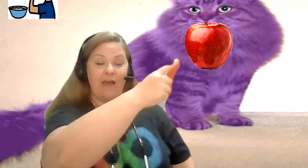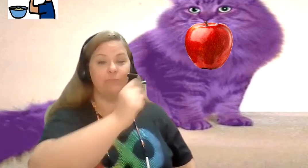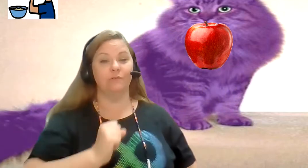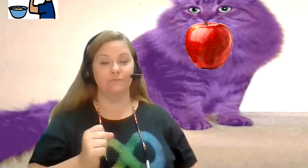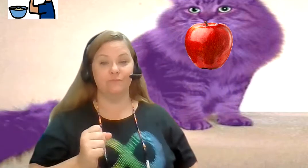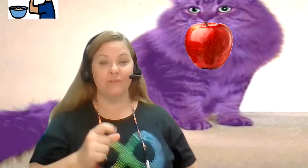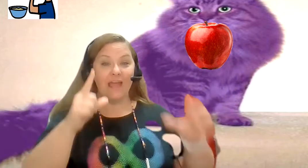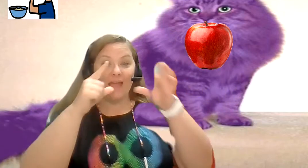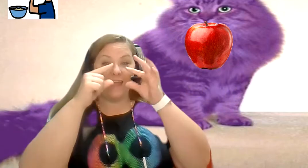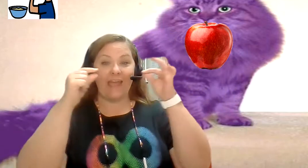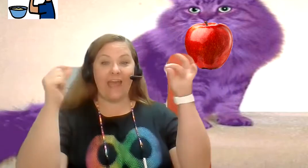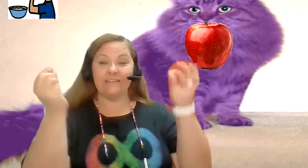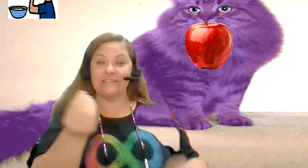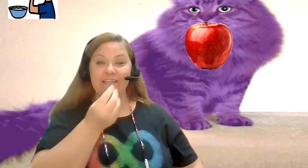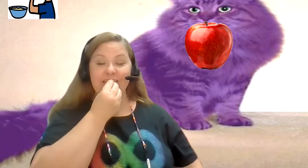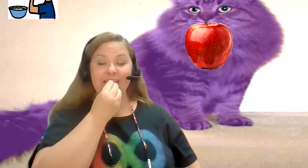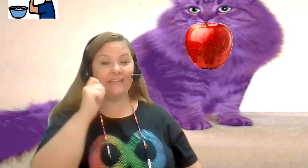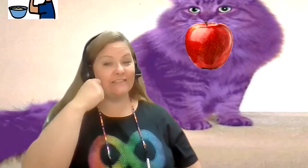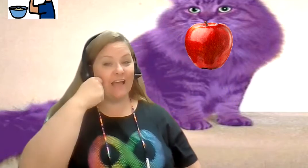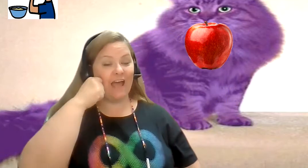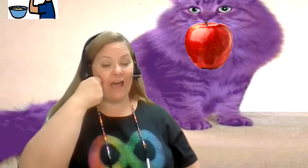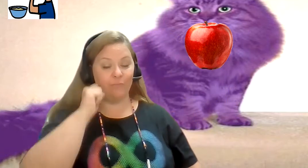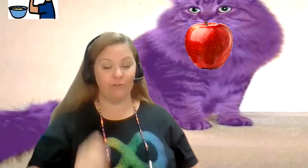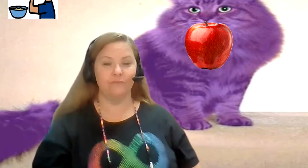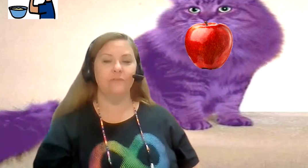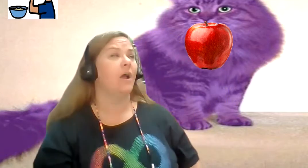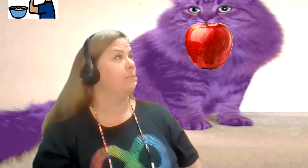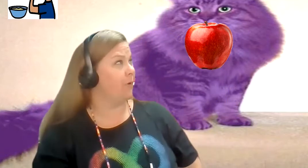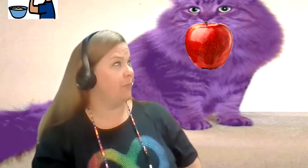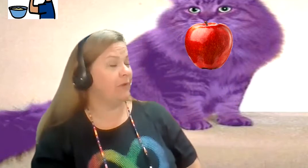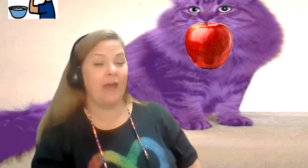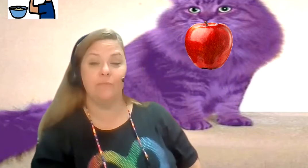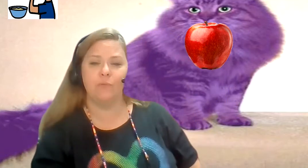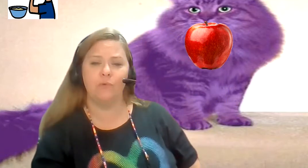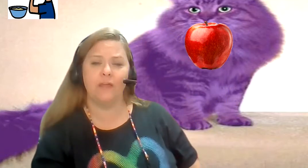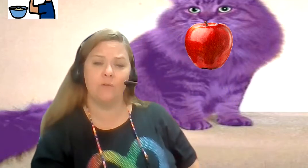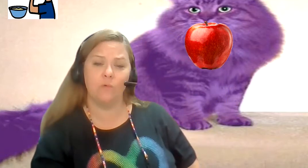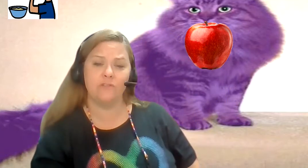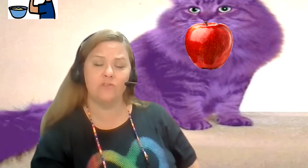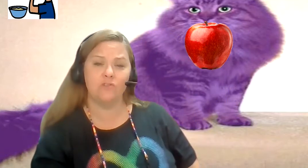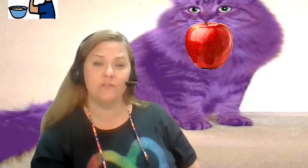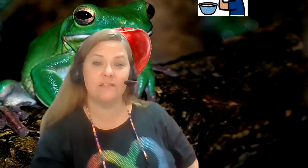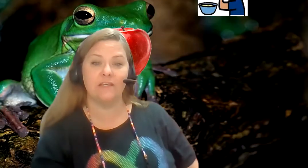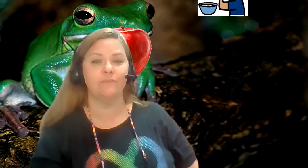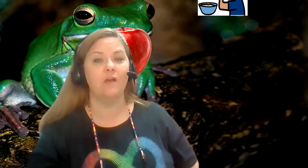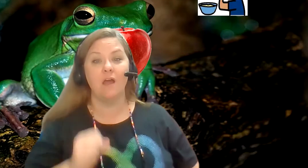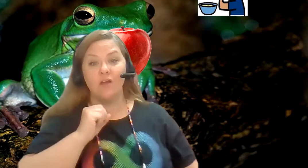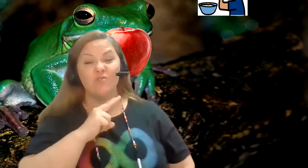apple. Cat, eat apple. Purple cat, what do you see?